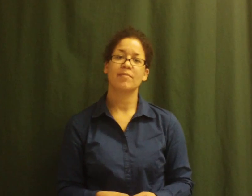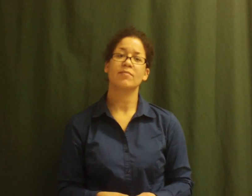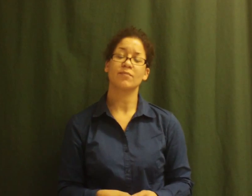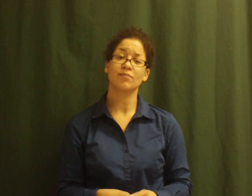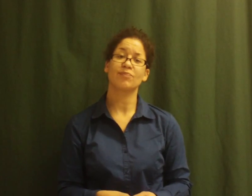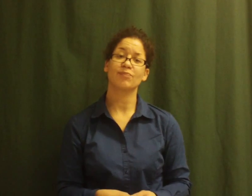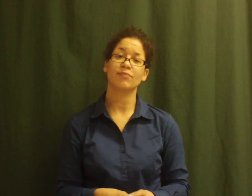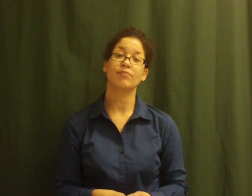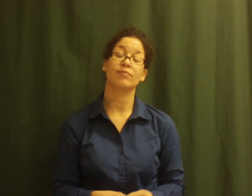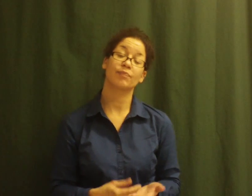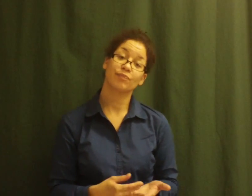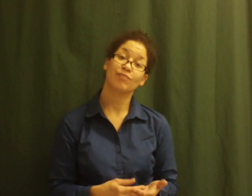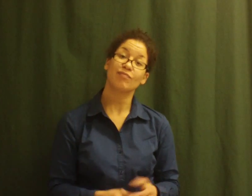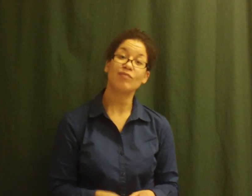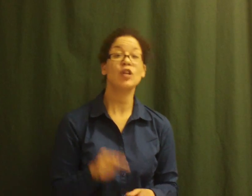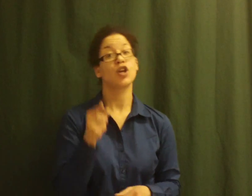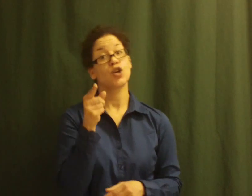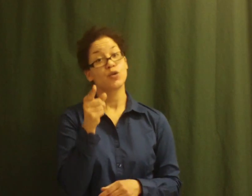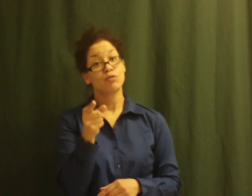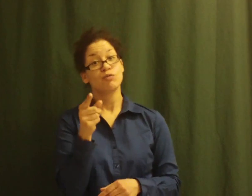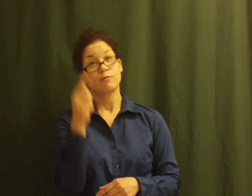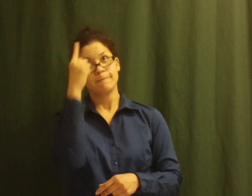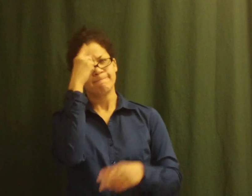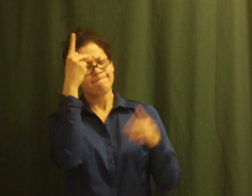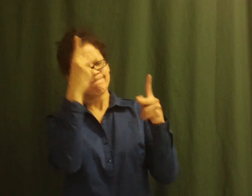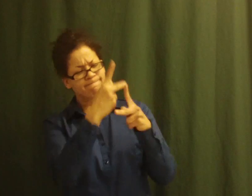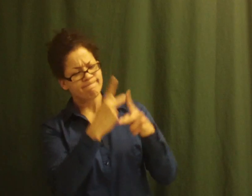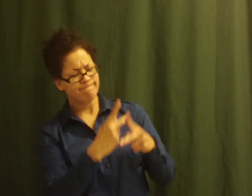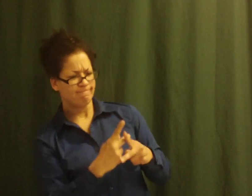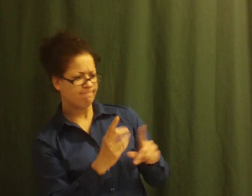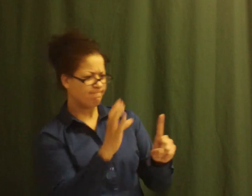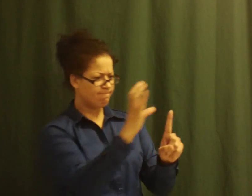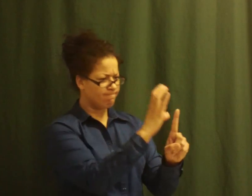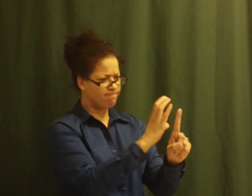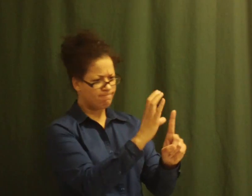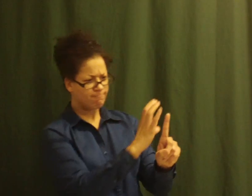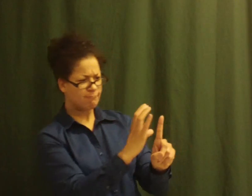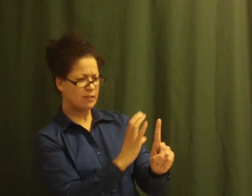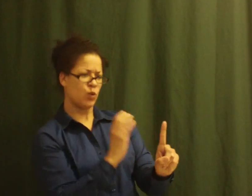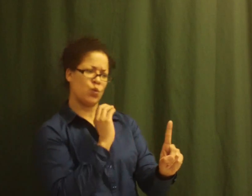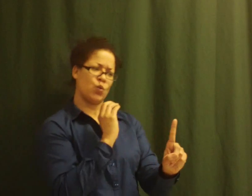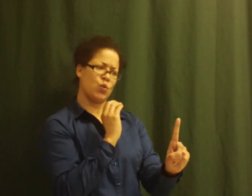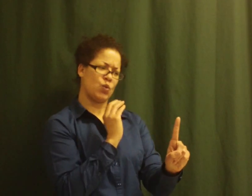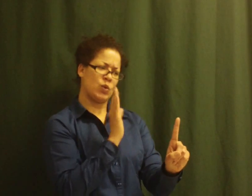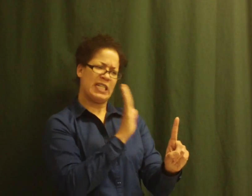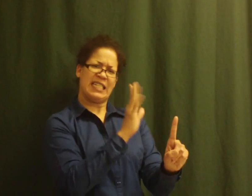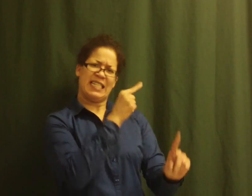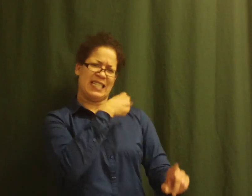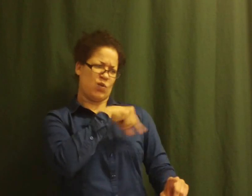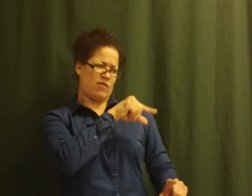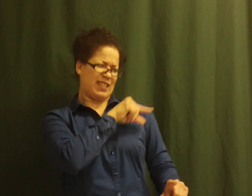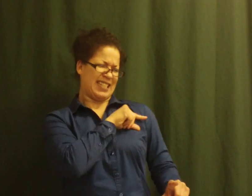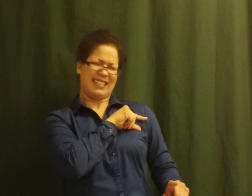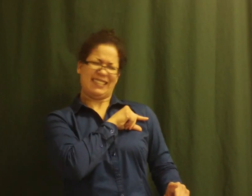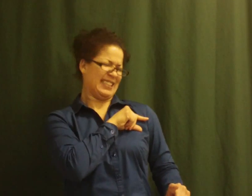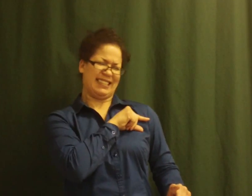Unfortunately, you have concluded that he is less qualified for the position than some of the